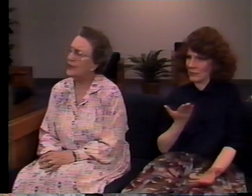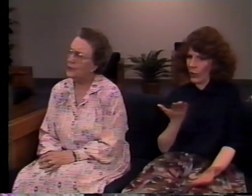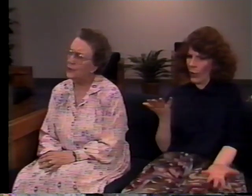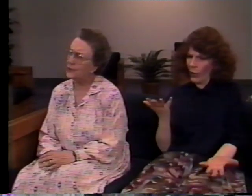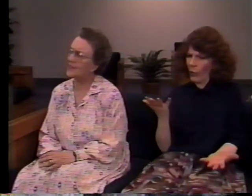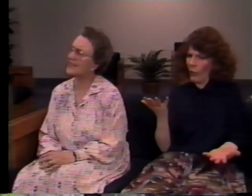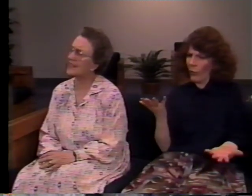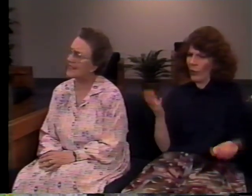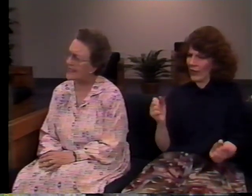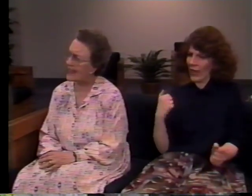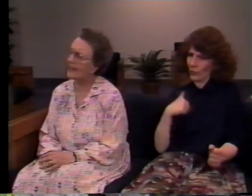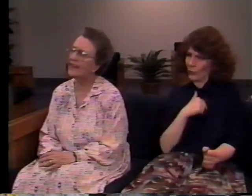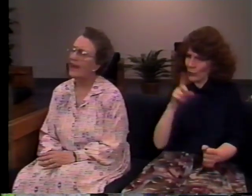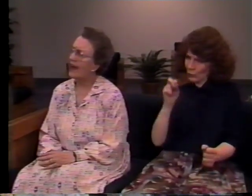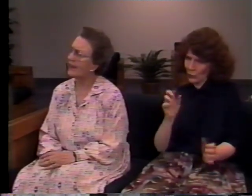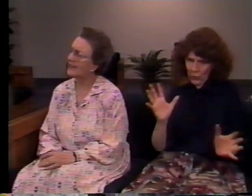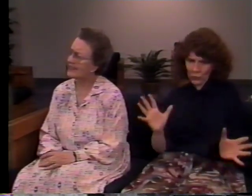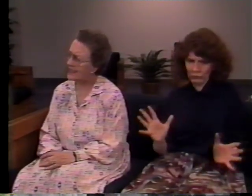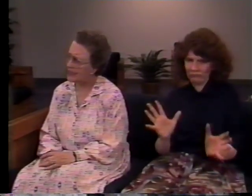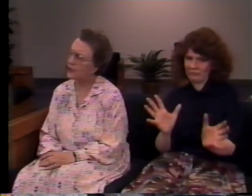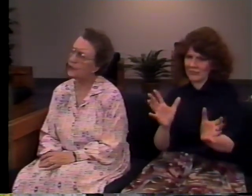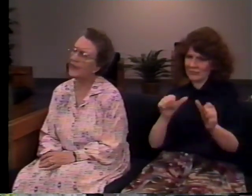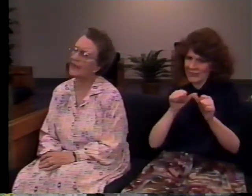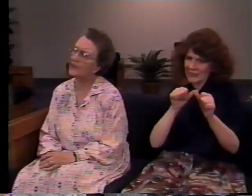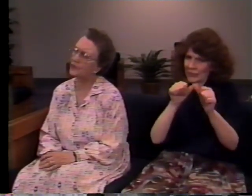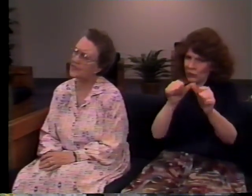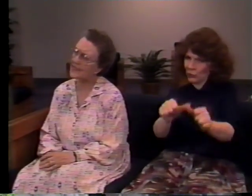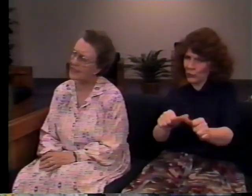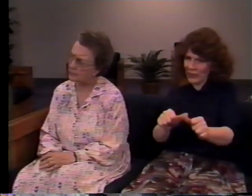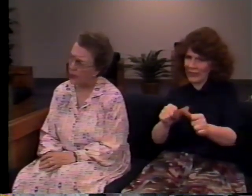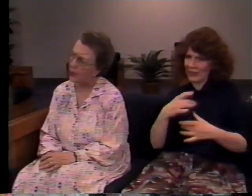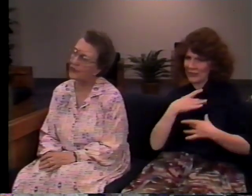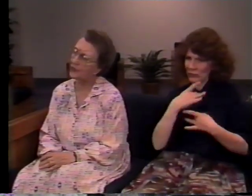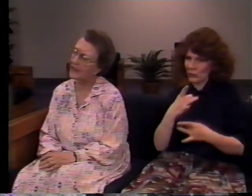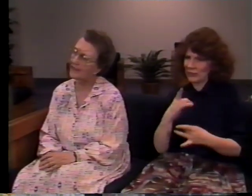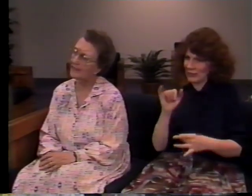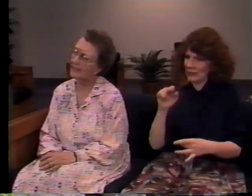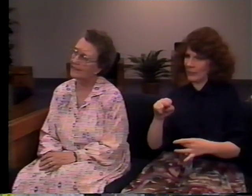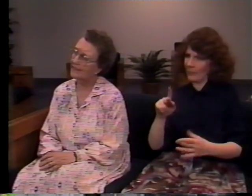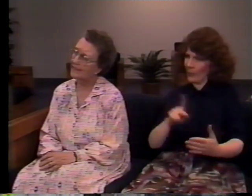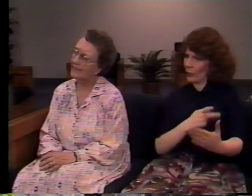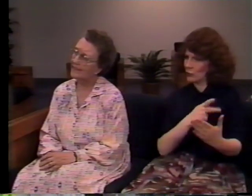do to sustain a continuing interest in poetry?